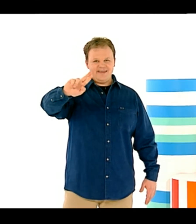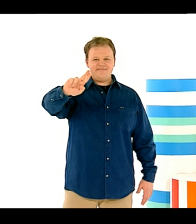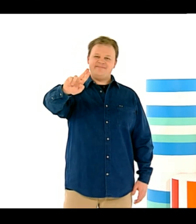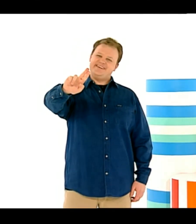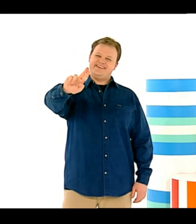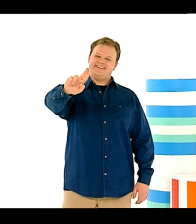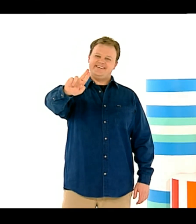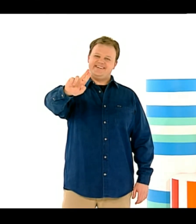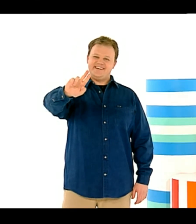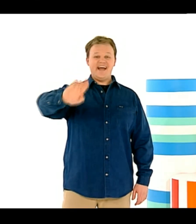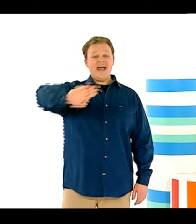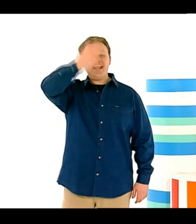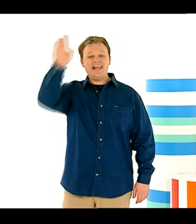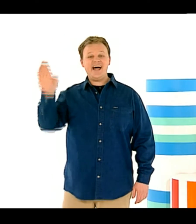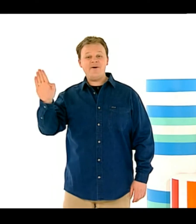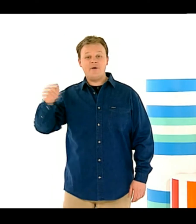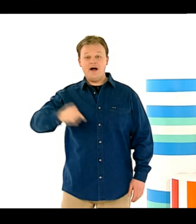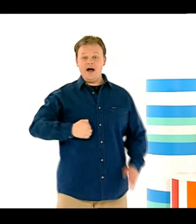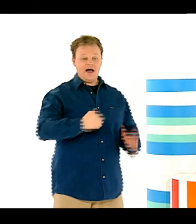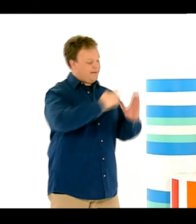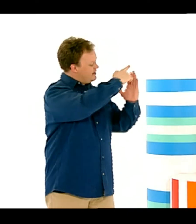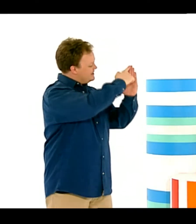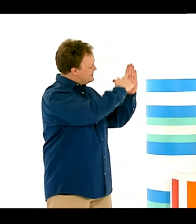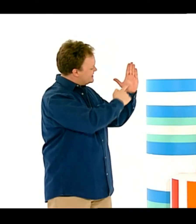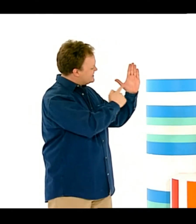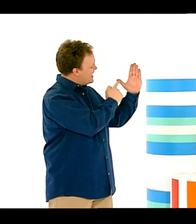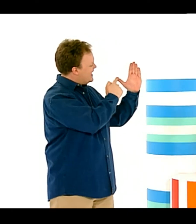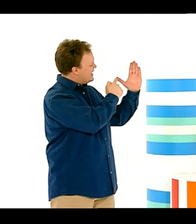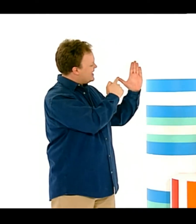name. Hello, I'm Justin.